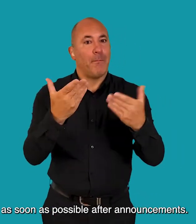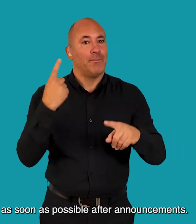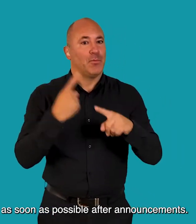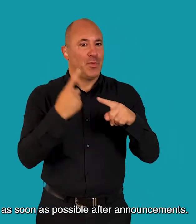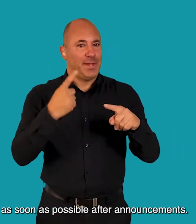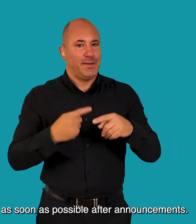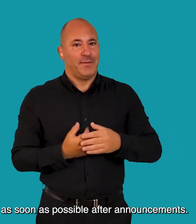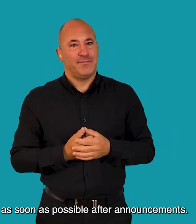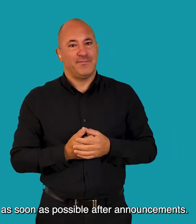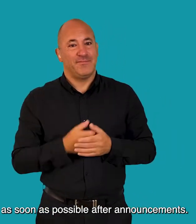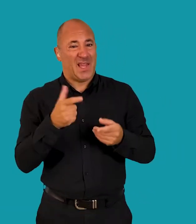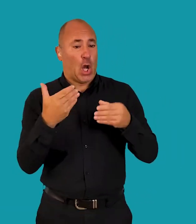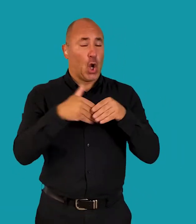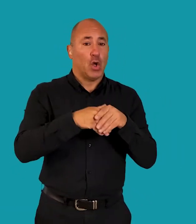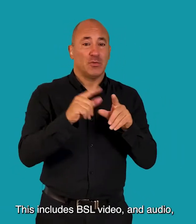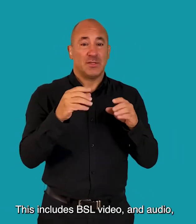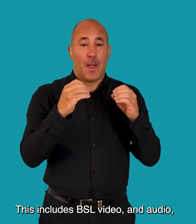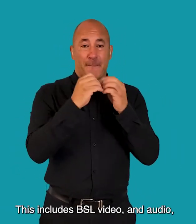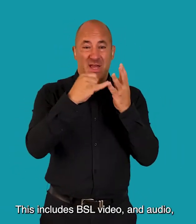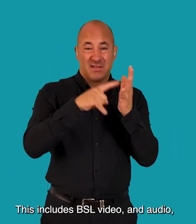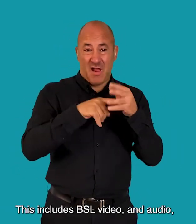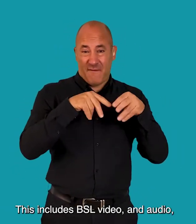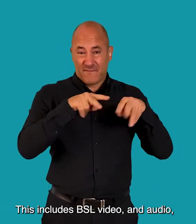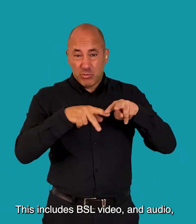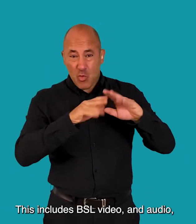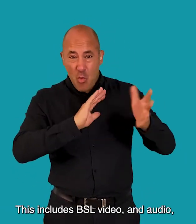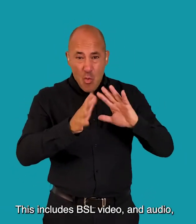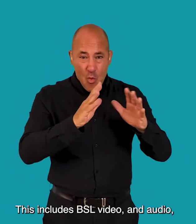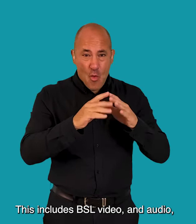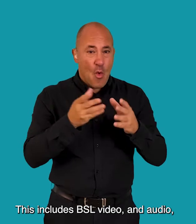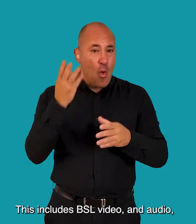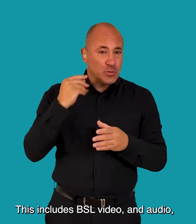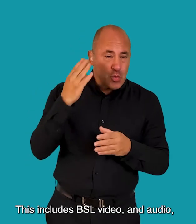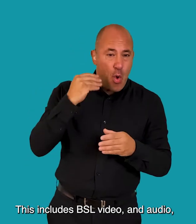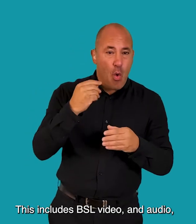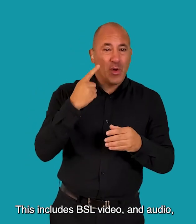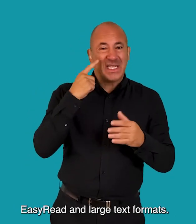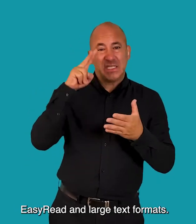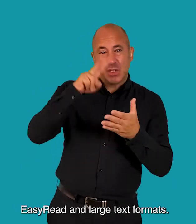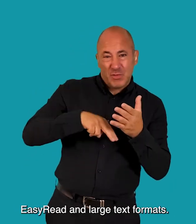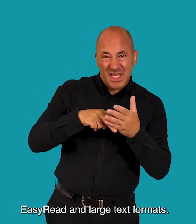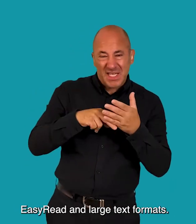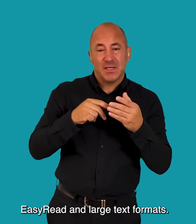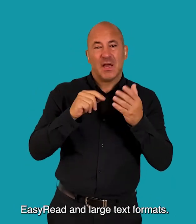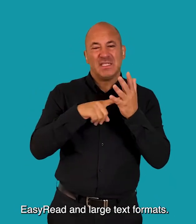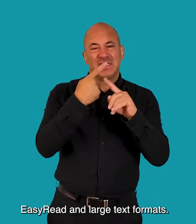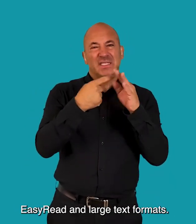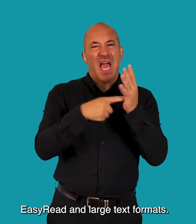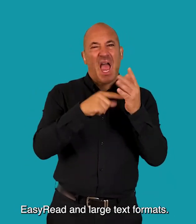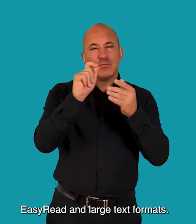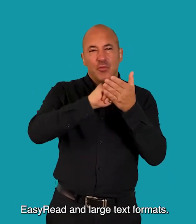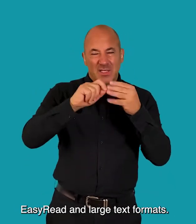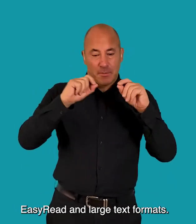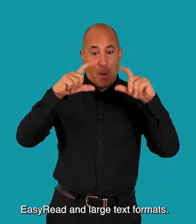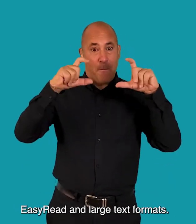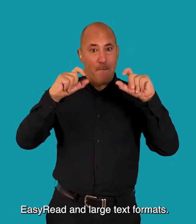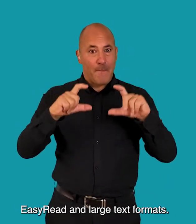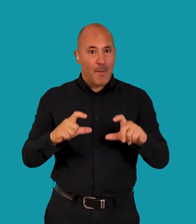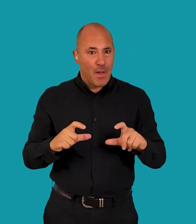after announcements. This includes BSL video and audio, Easy Read and large text formats.